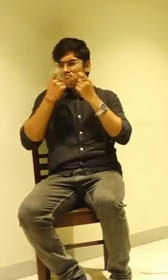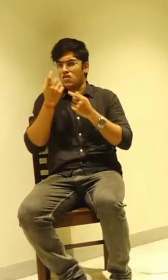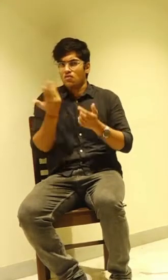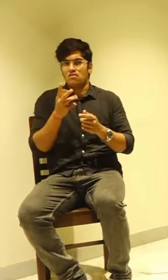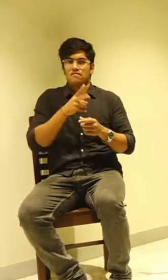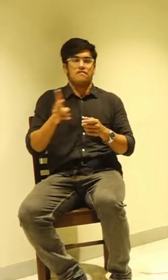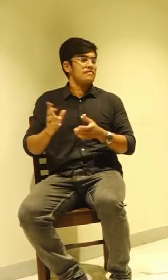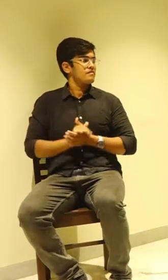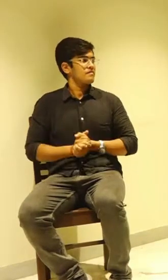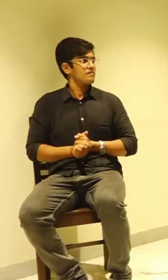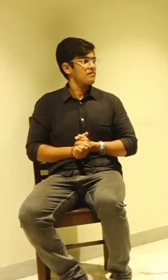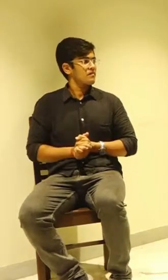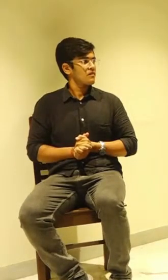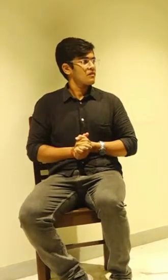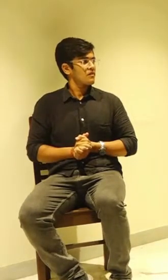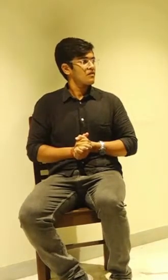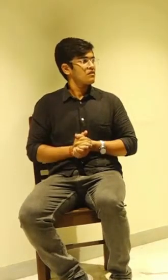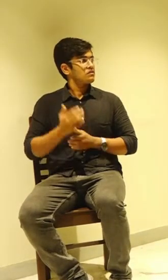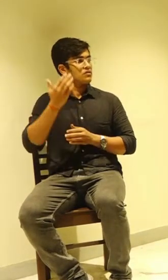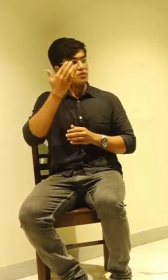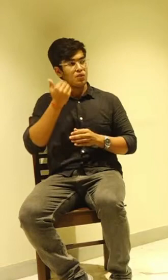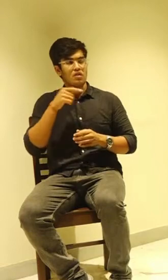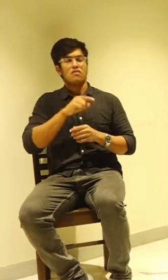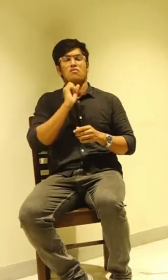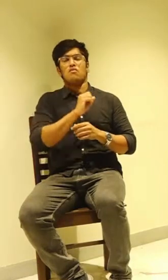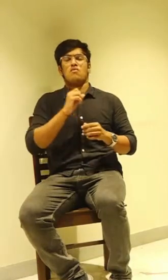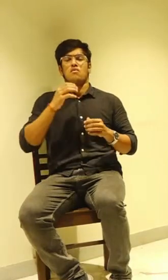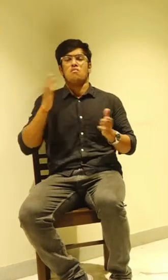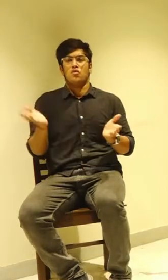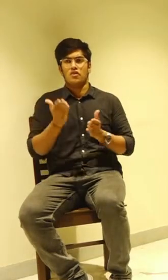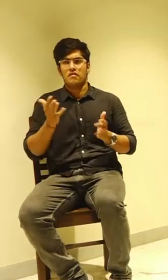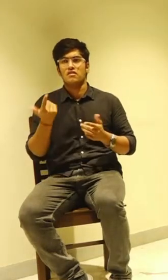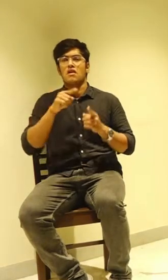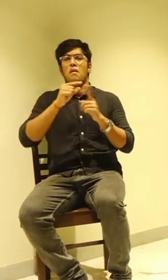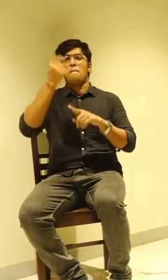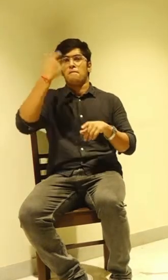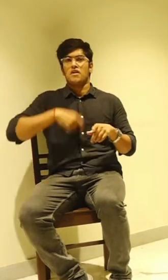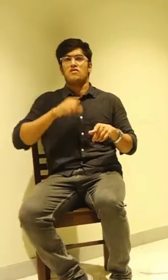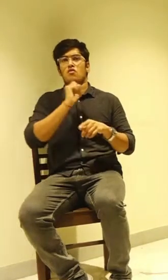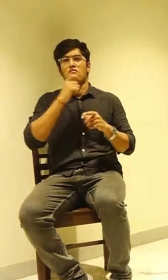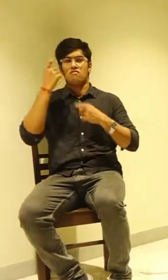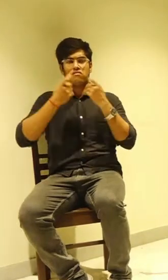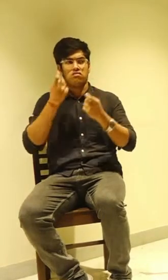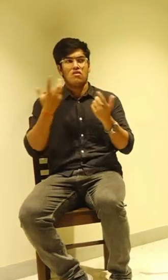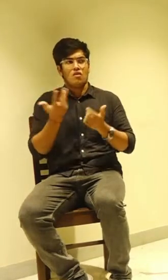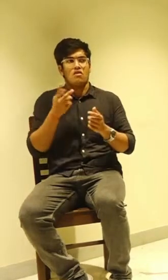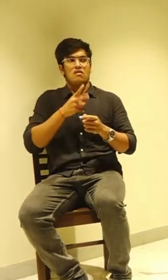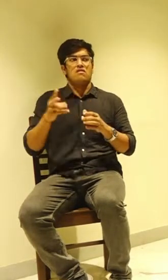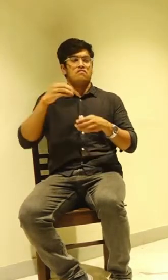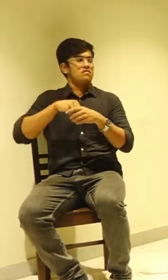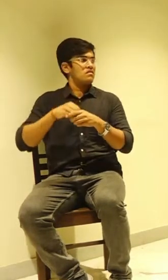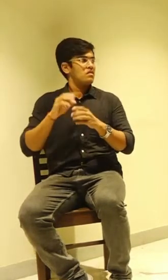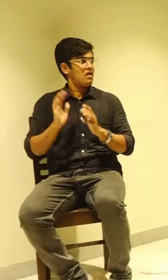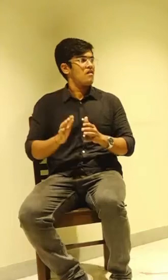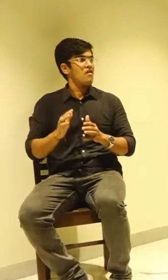one, why are the motivations and why are the personal convictions of the people who drafted, the individuals who drafted the constitution, why